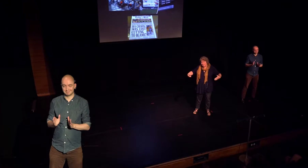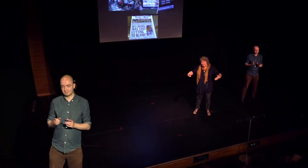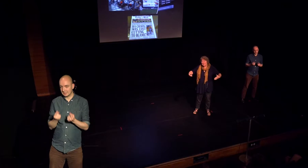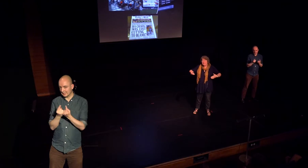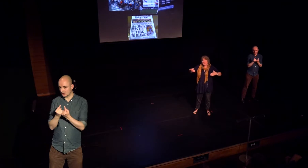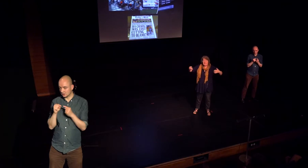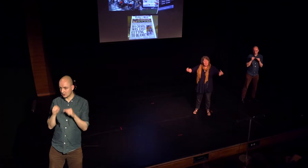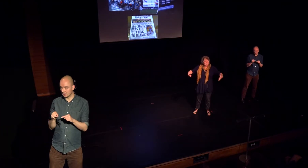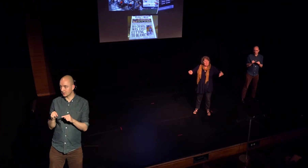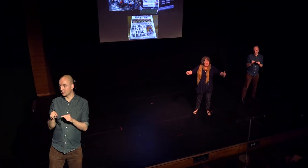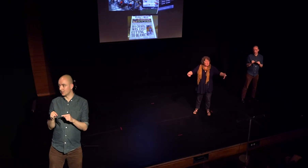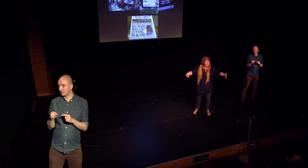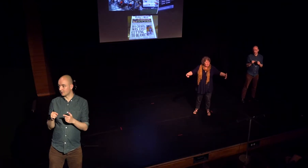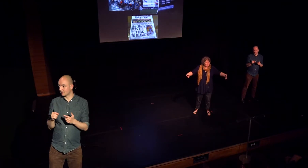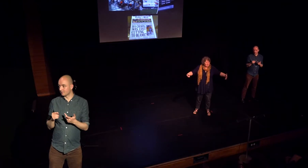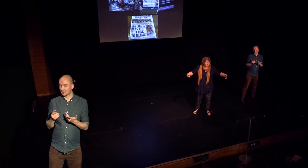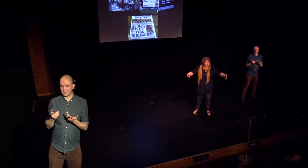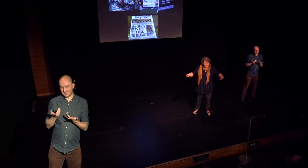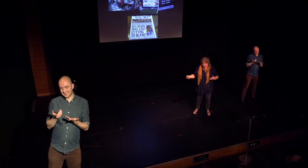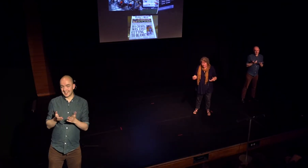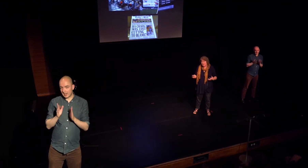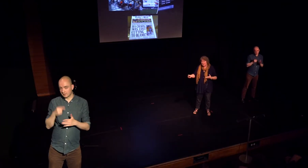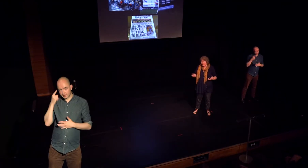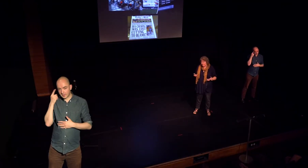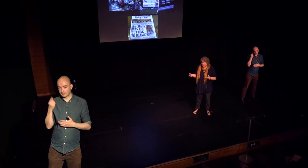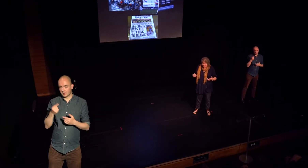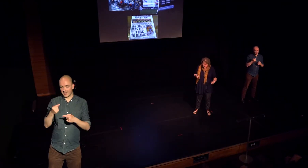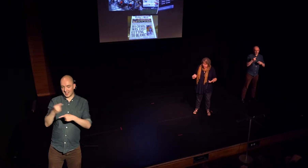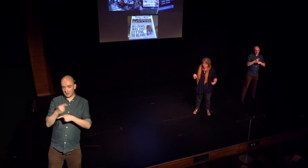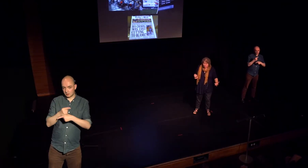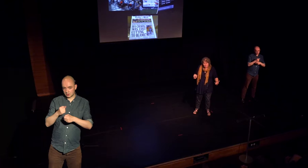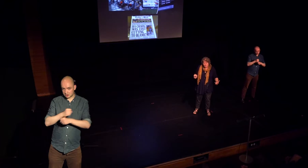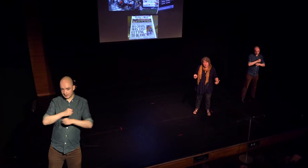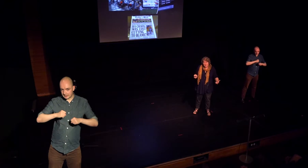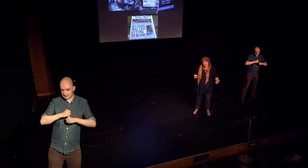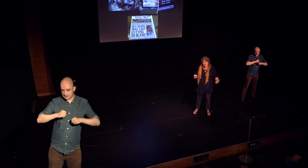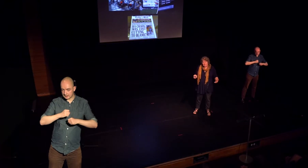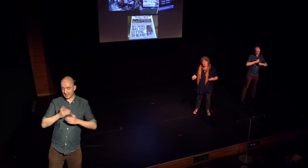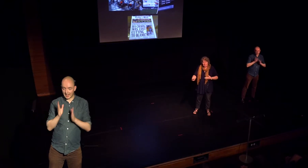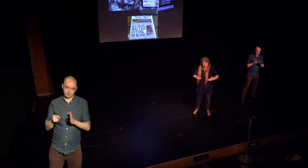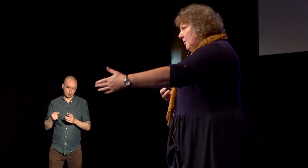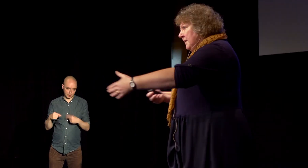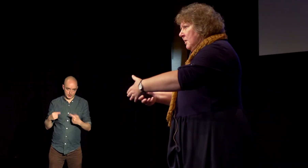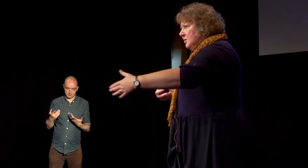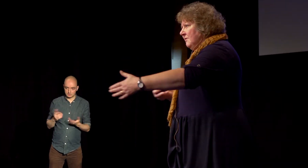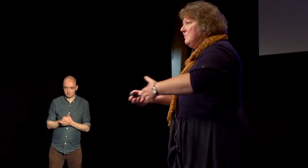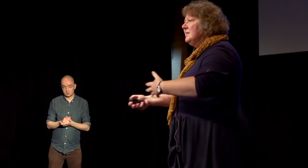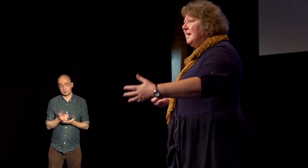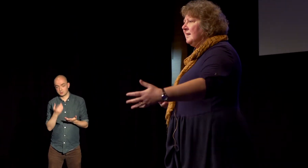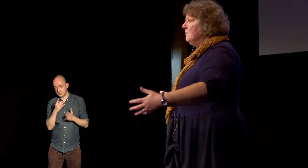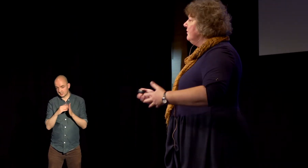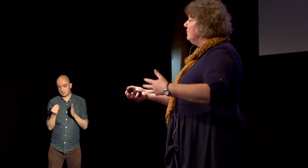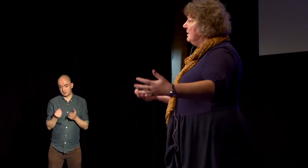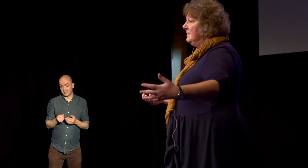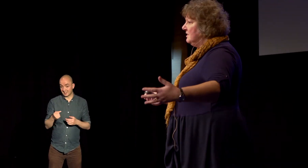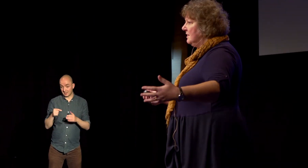to do is allow a kind of margin for error. So it's the philosophy, things will go wrong. So I'll allow a bit of margin for a bit of